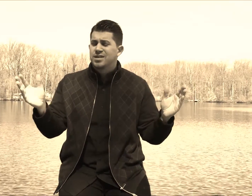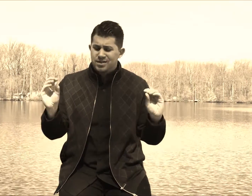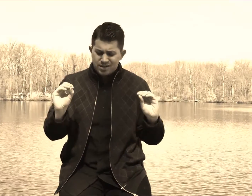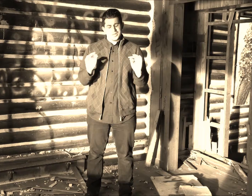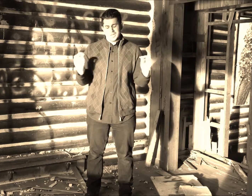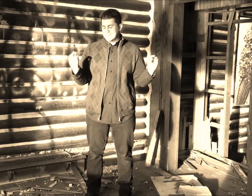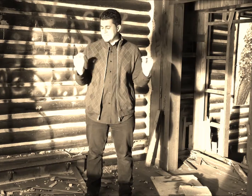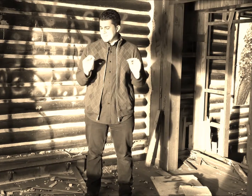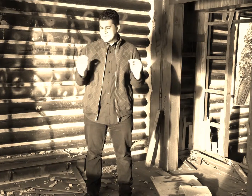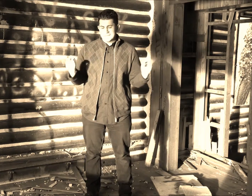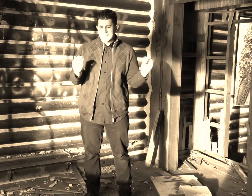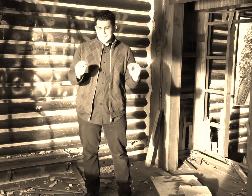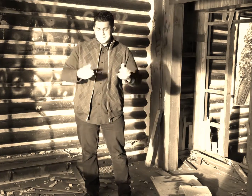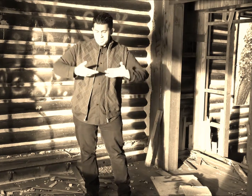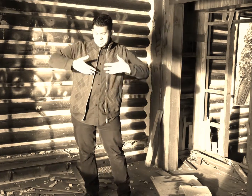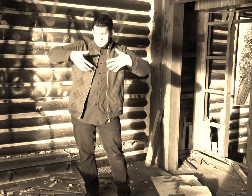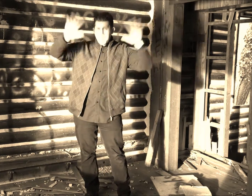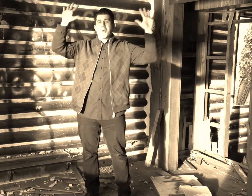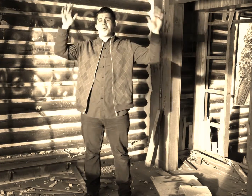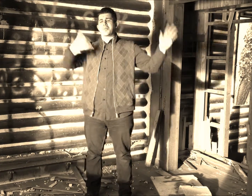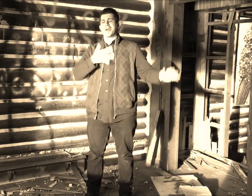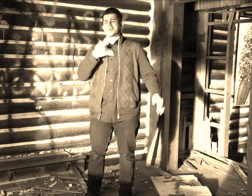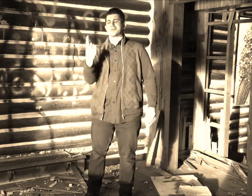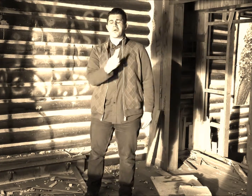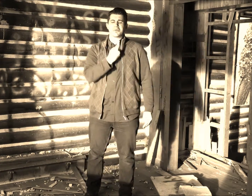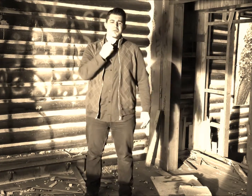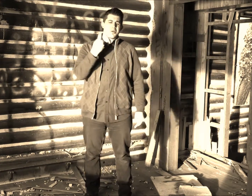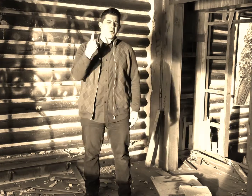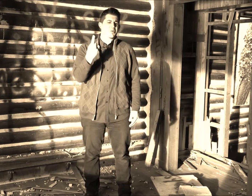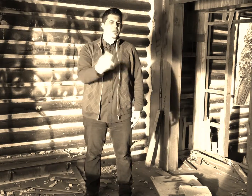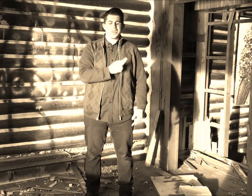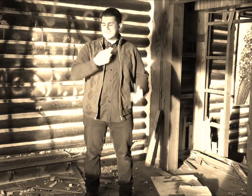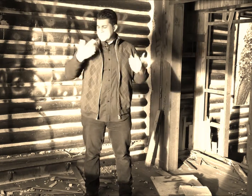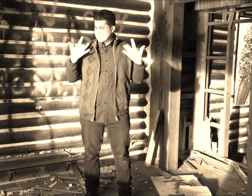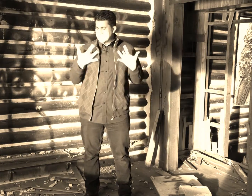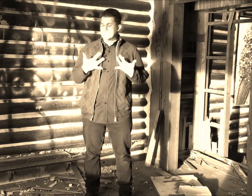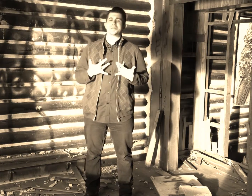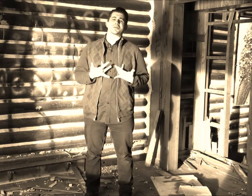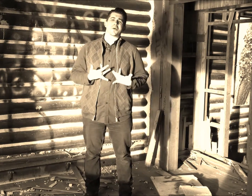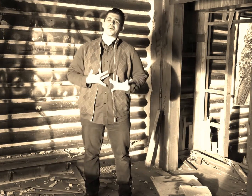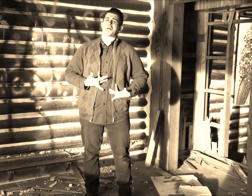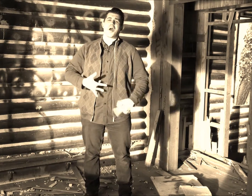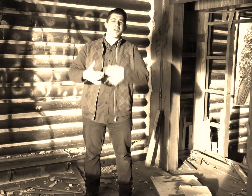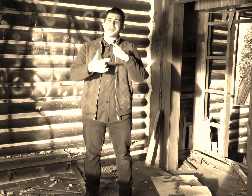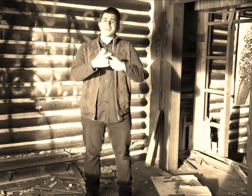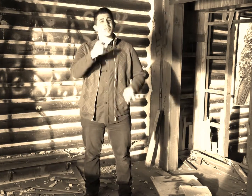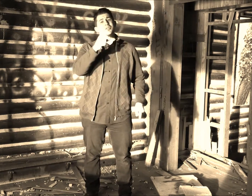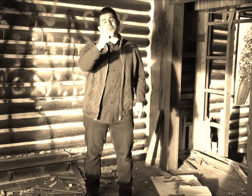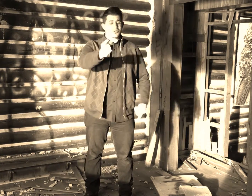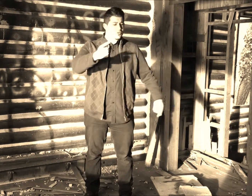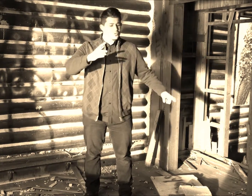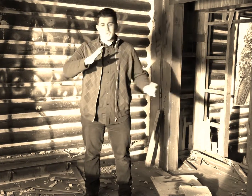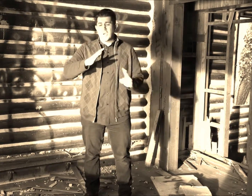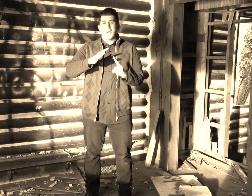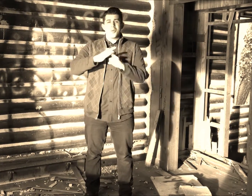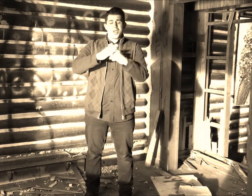You know I had lost hope, I was all alone Never been so long, till you came alone